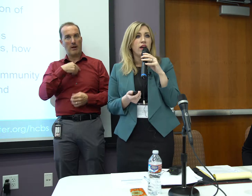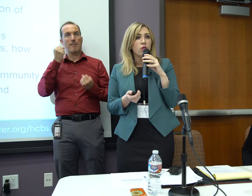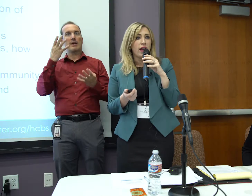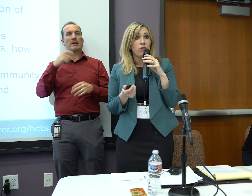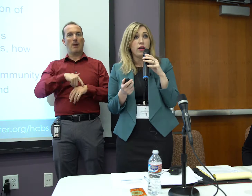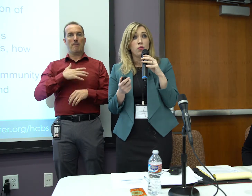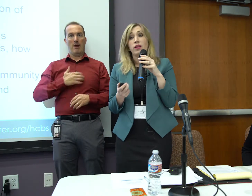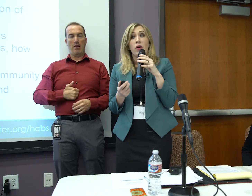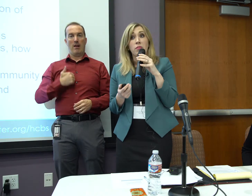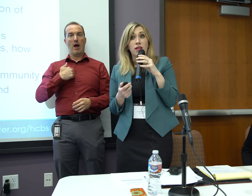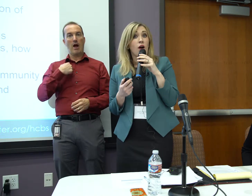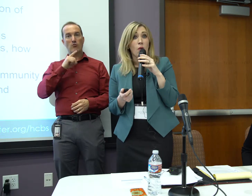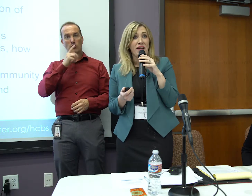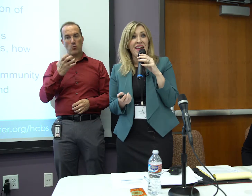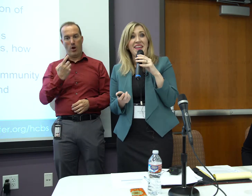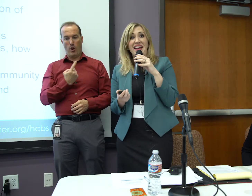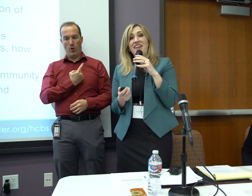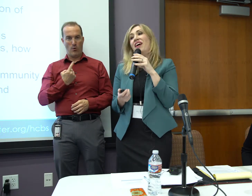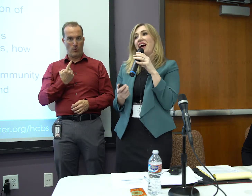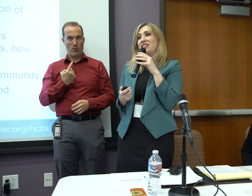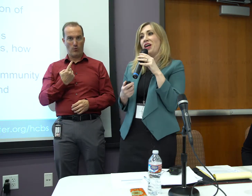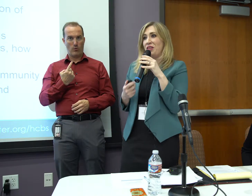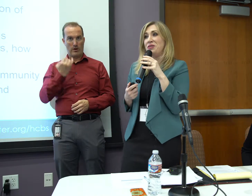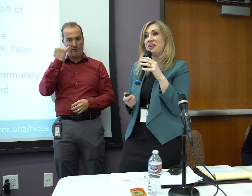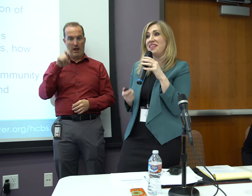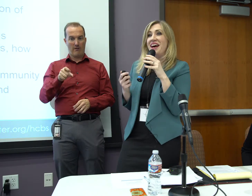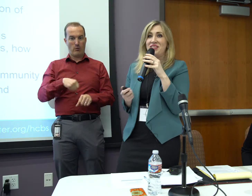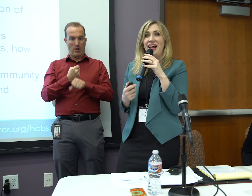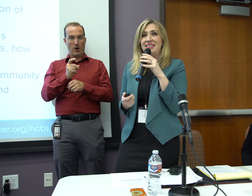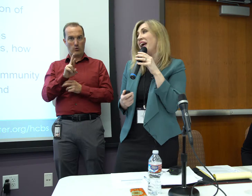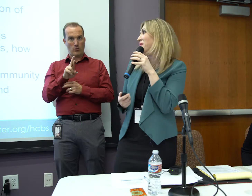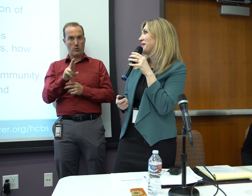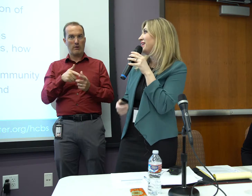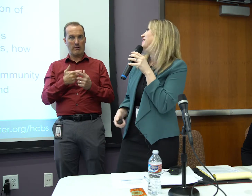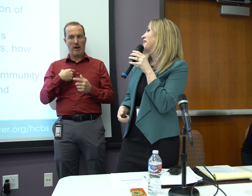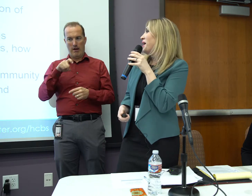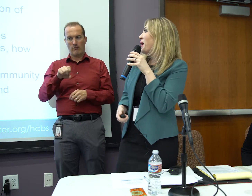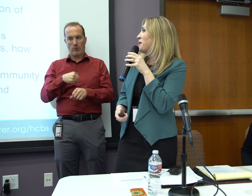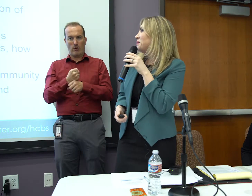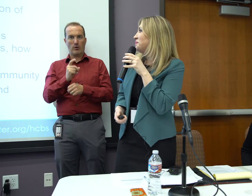times in my own life when I really want to be alone, and that if I have to lock the door, then that's what has to happen.